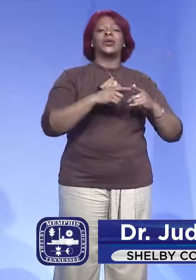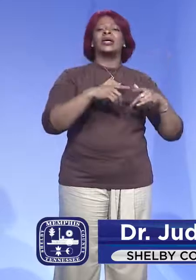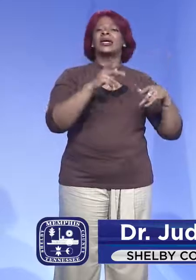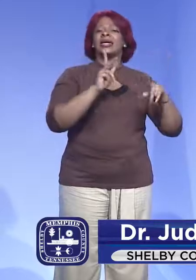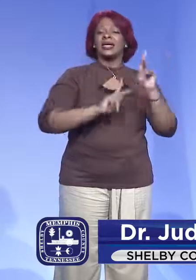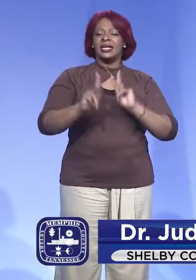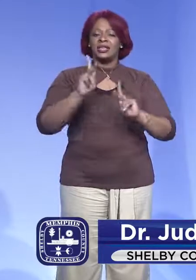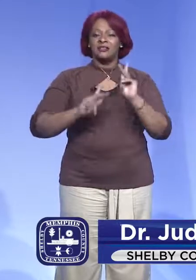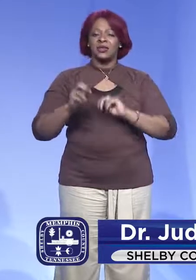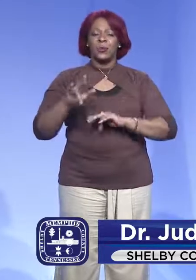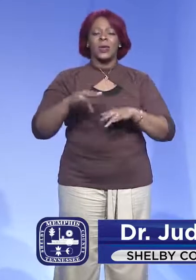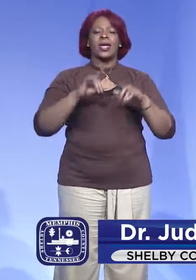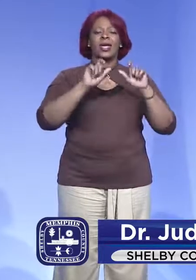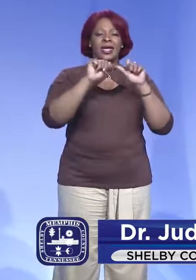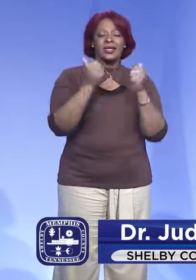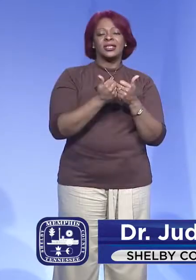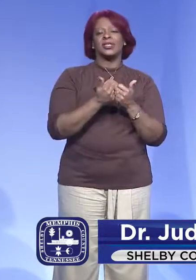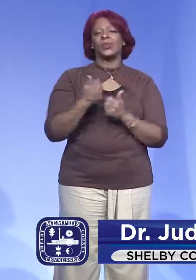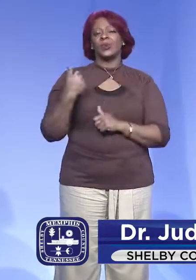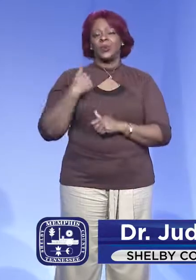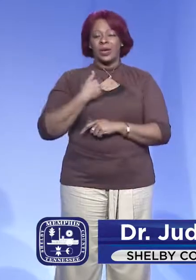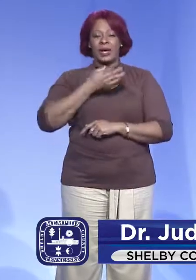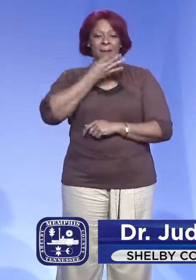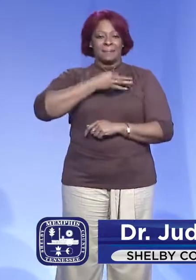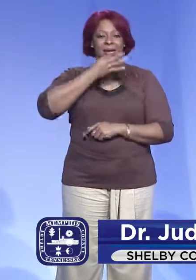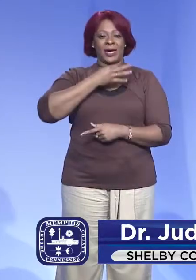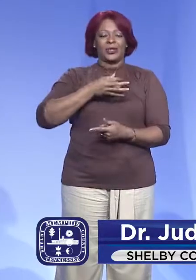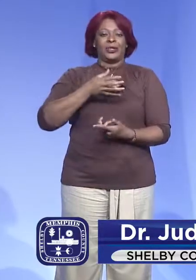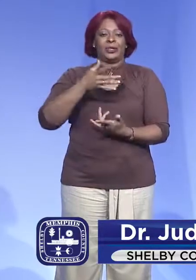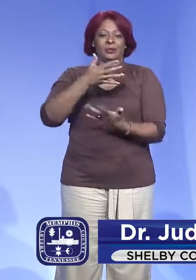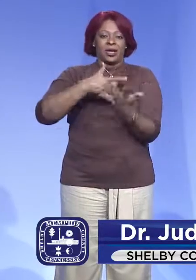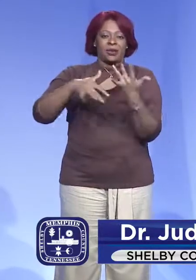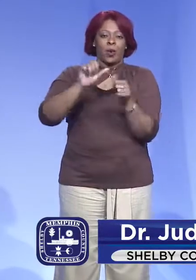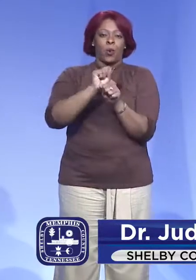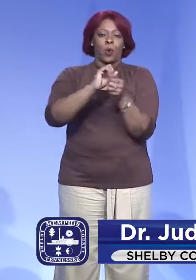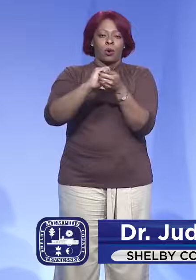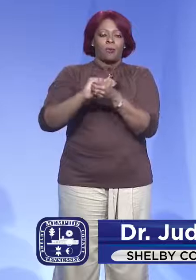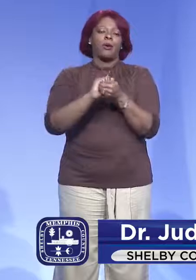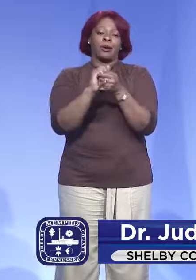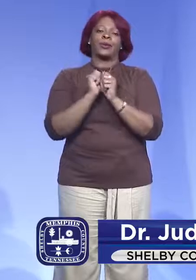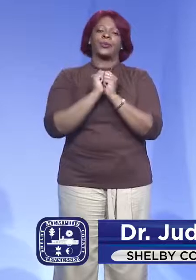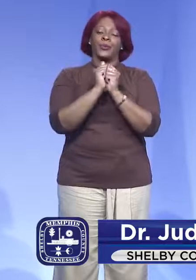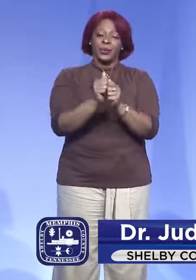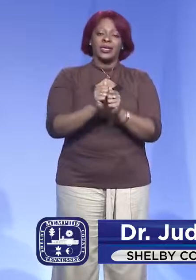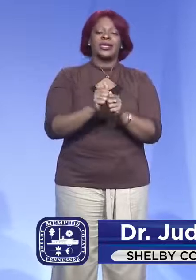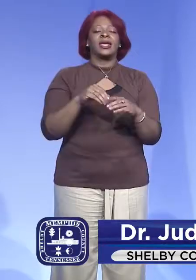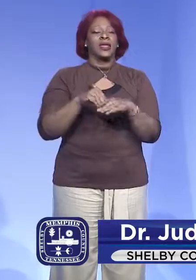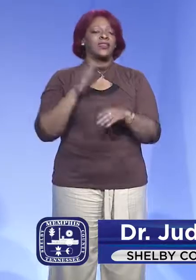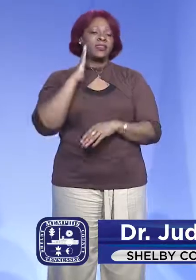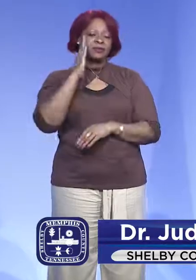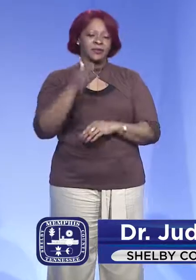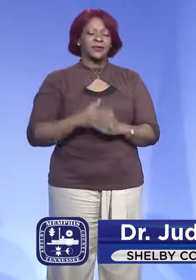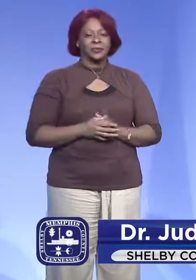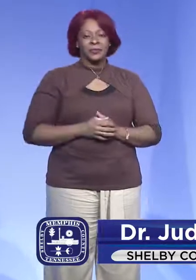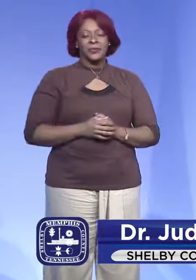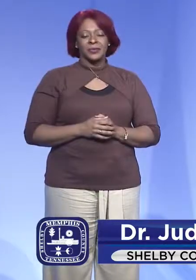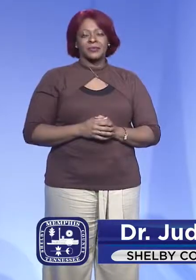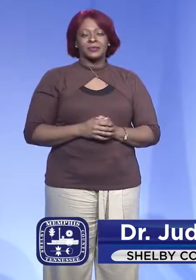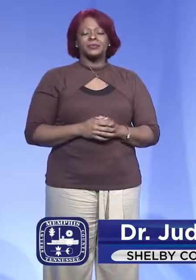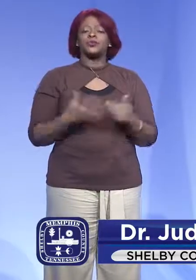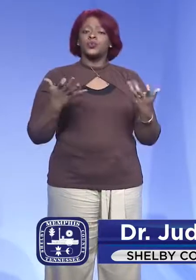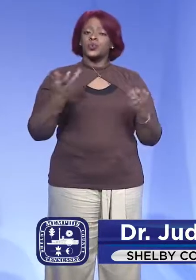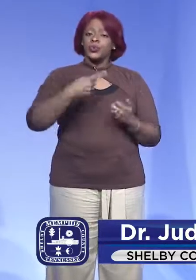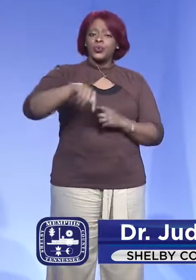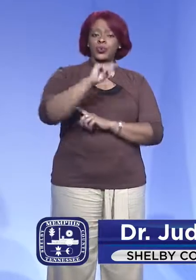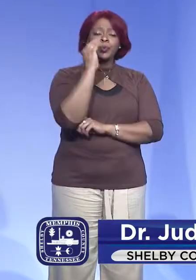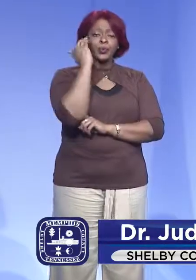or the agencies that we're about to interact with or work with in the very near future. I want you to